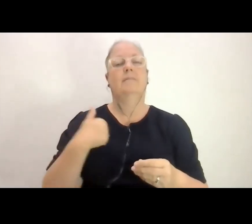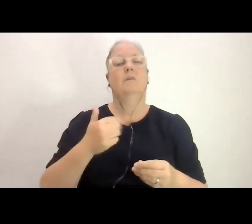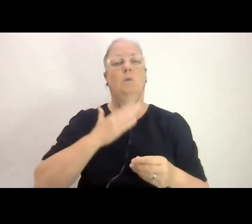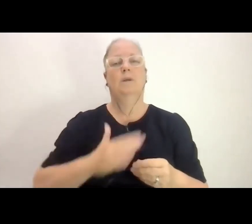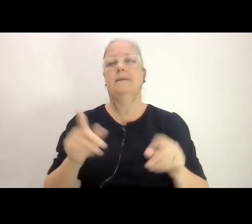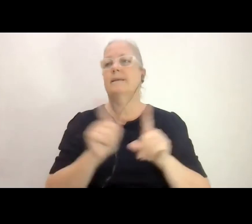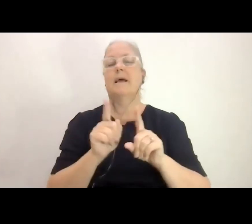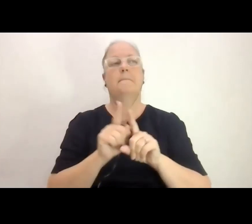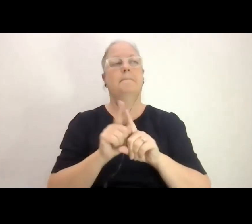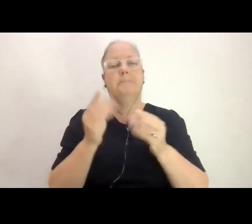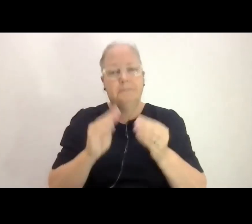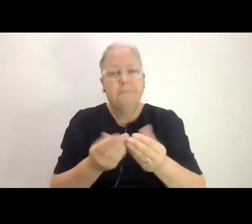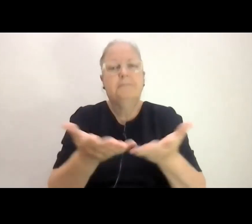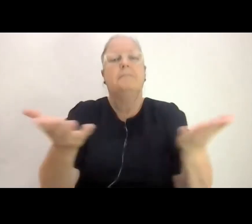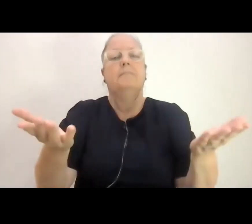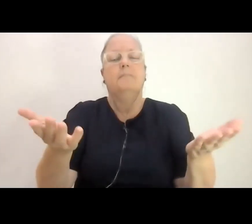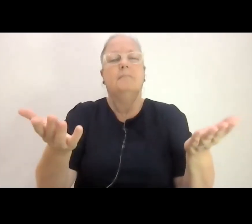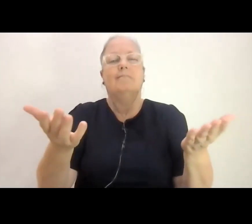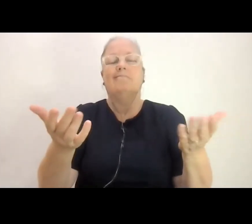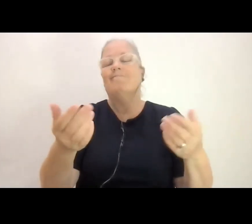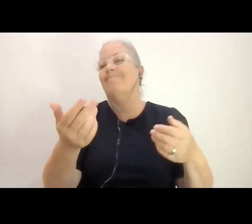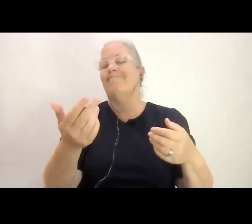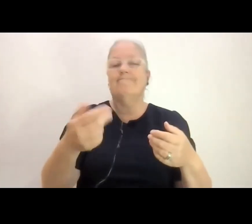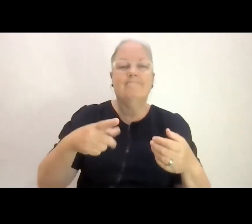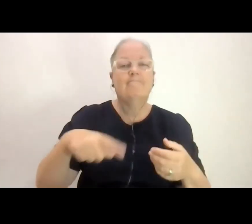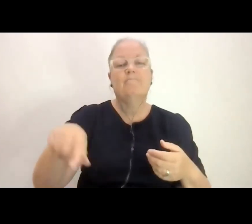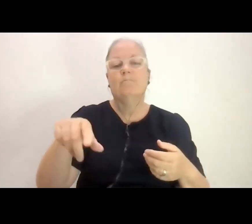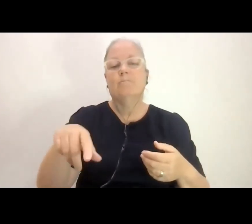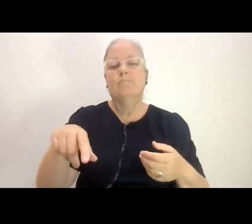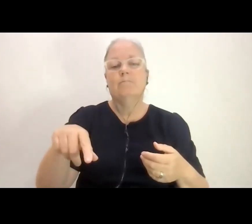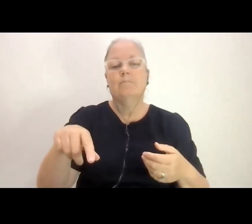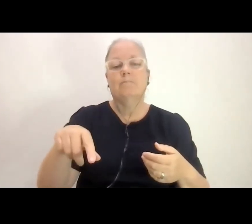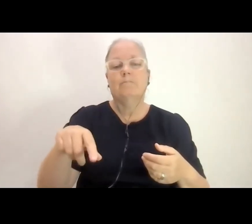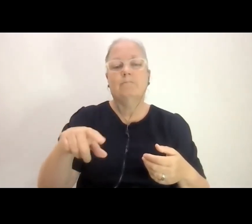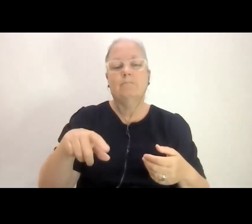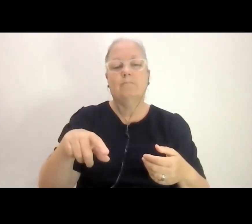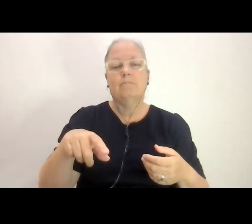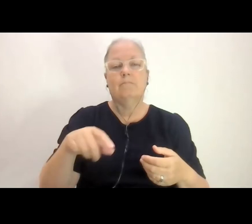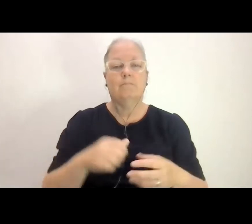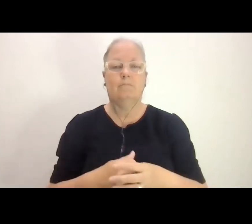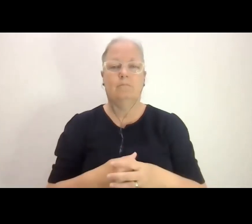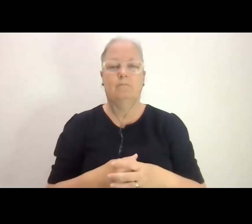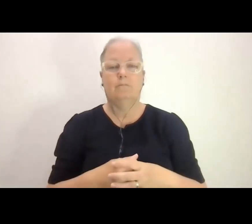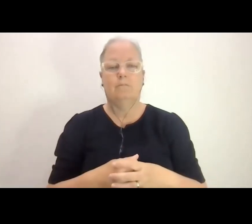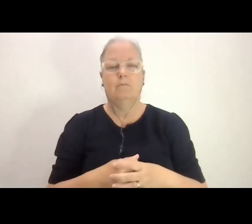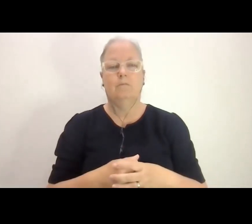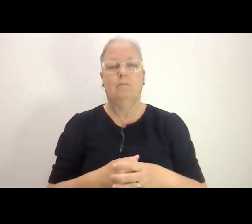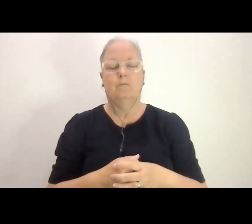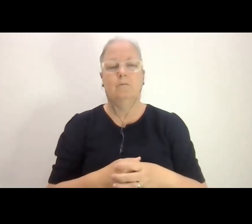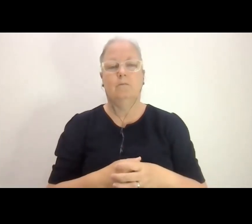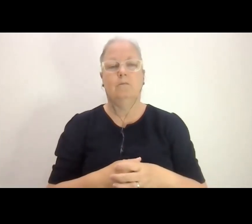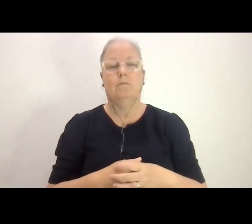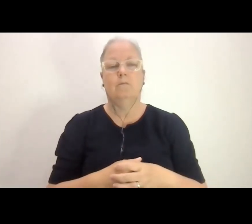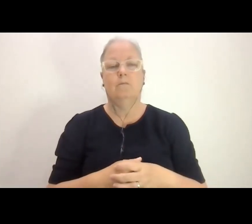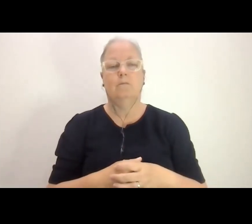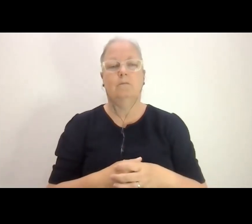then the people, with formal and non-formal employment, should